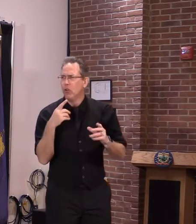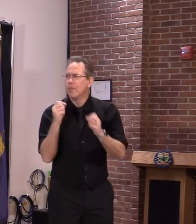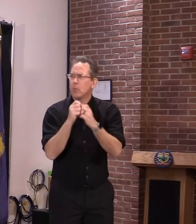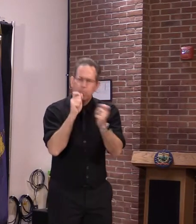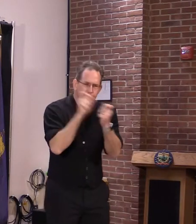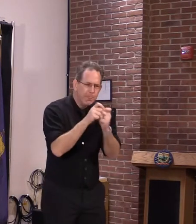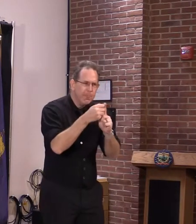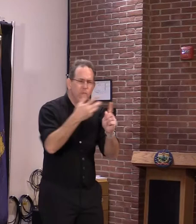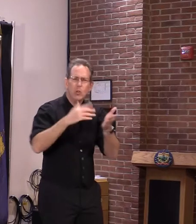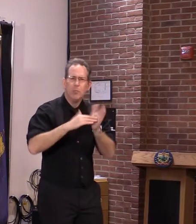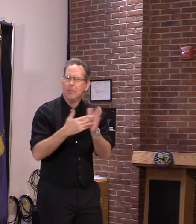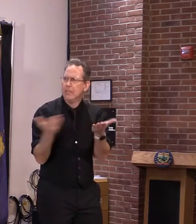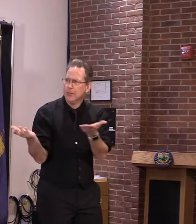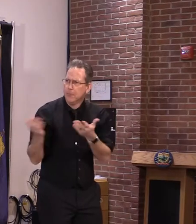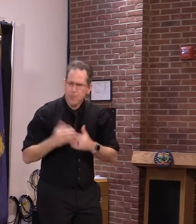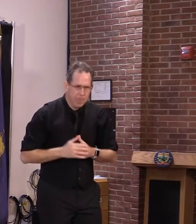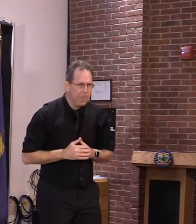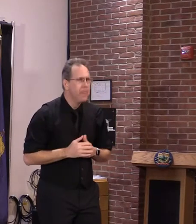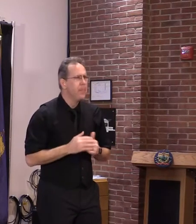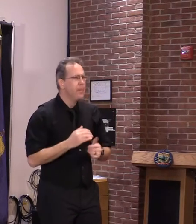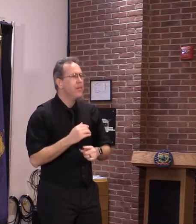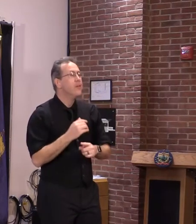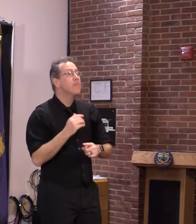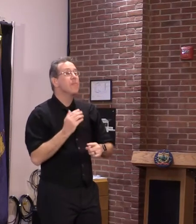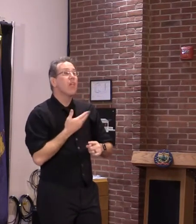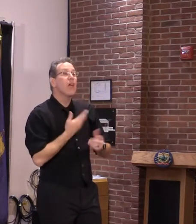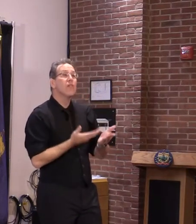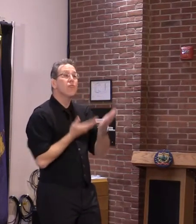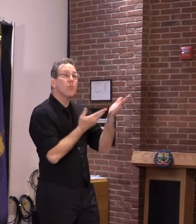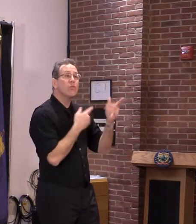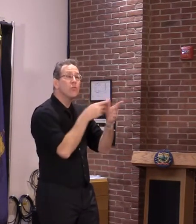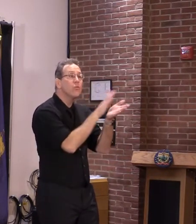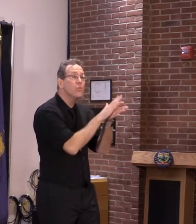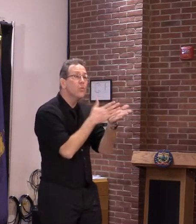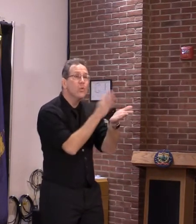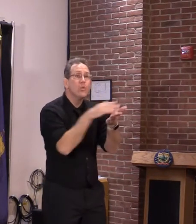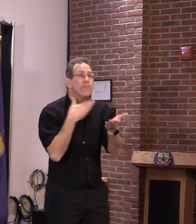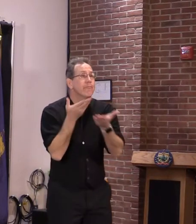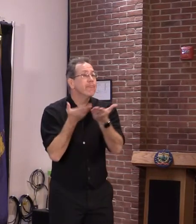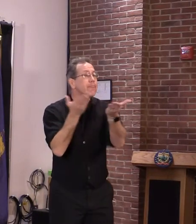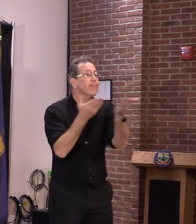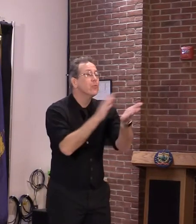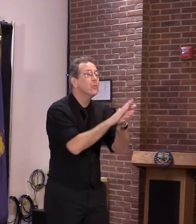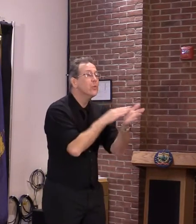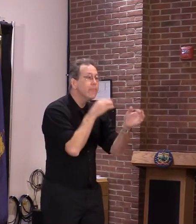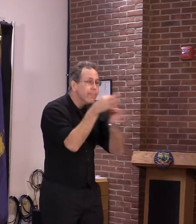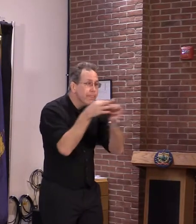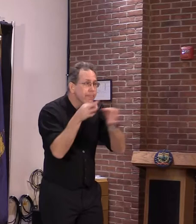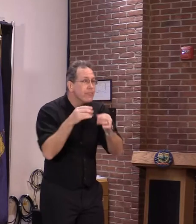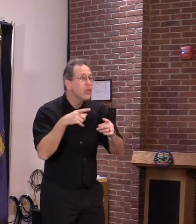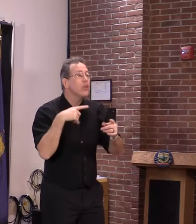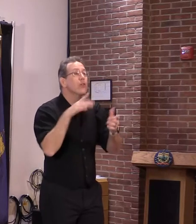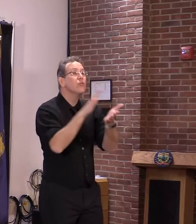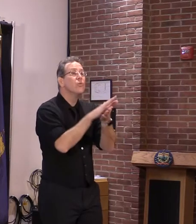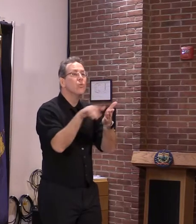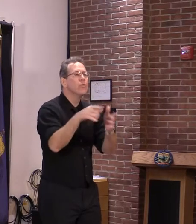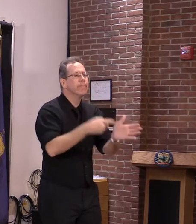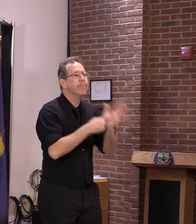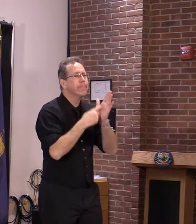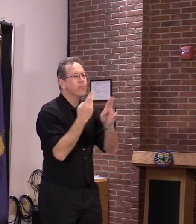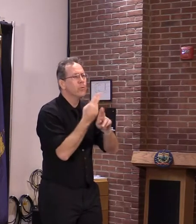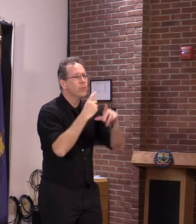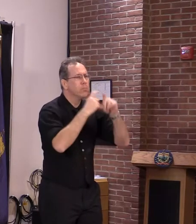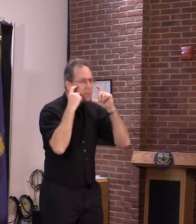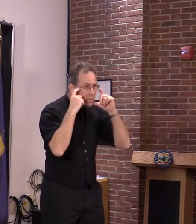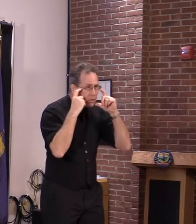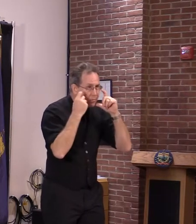longstanding recommendation for this school year, starting at the beginning of school, is that school districts should require masks for students.